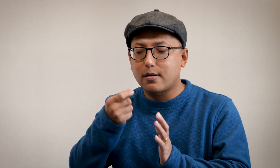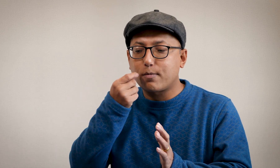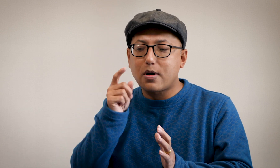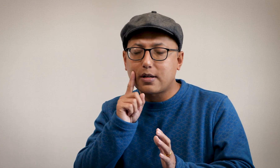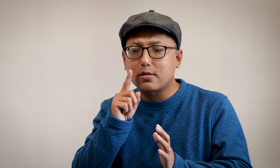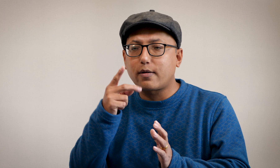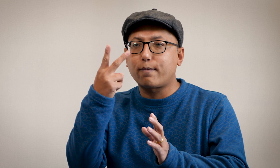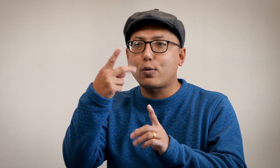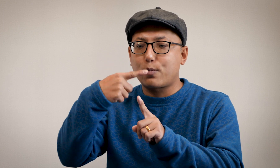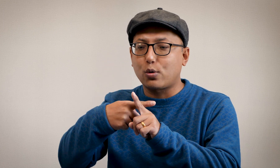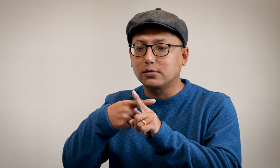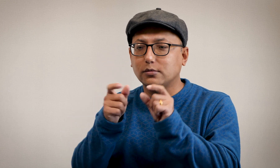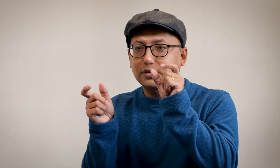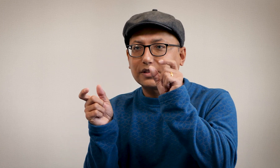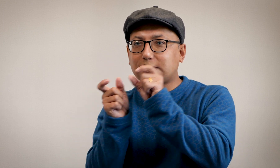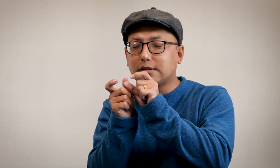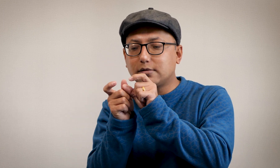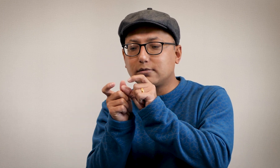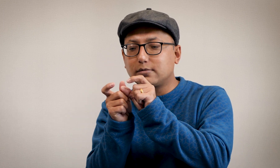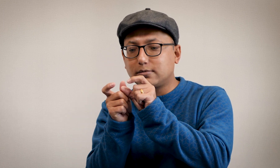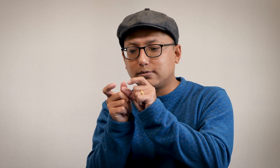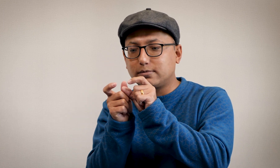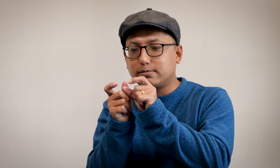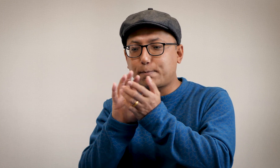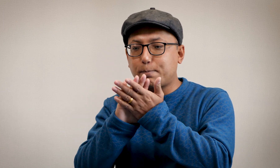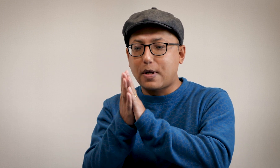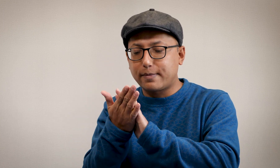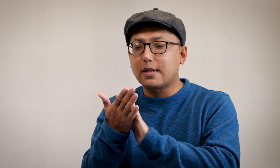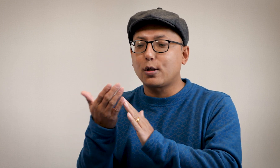So this sign, father, is made by combining two signs.